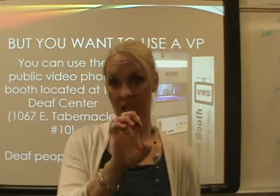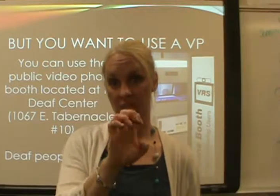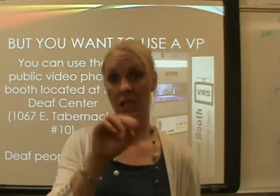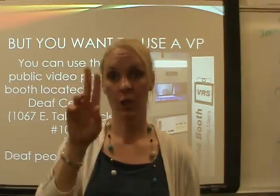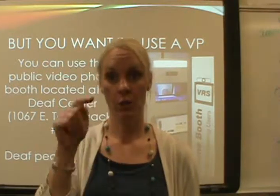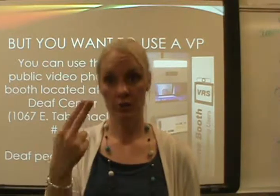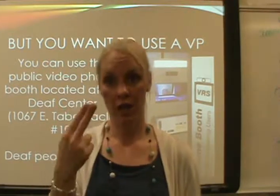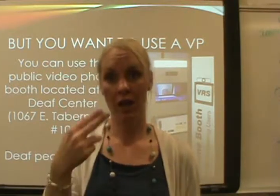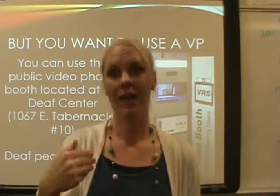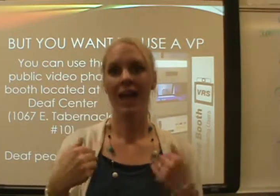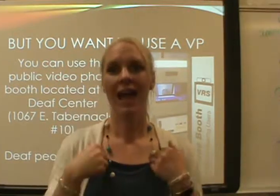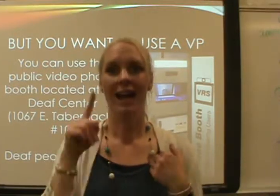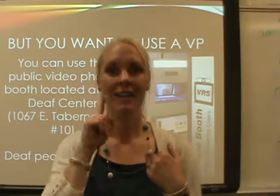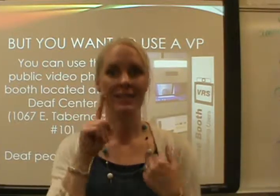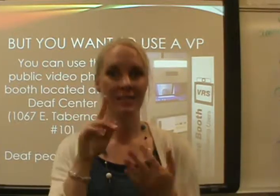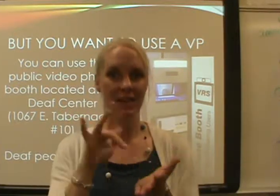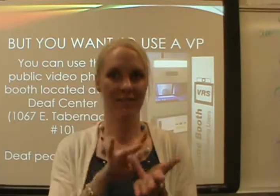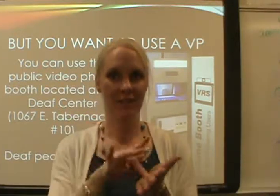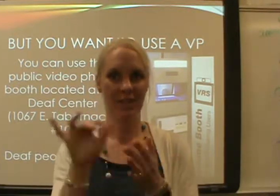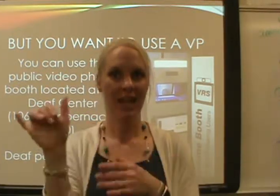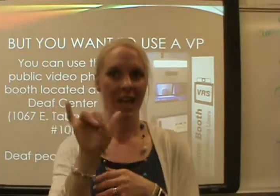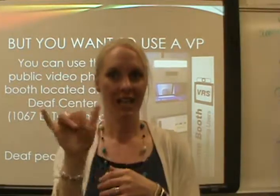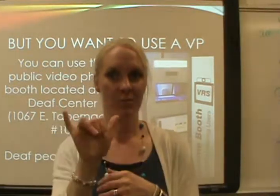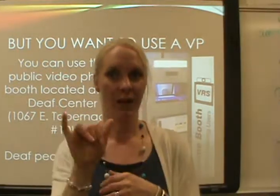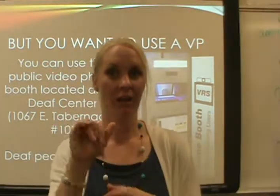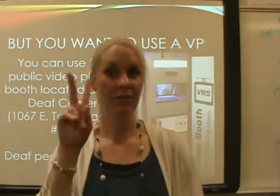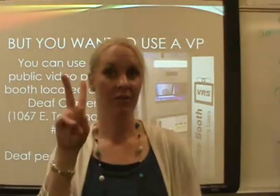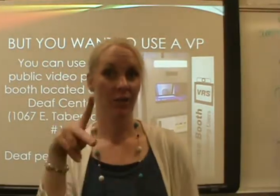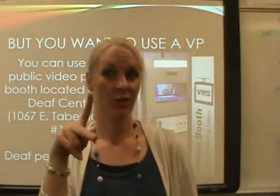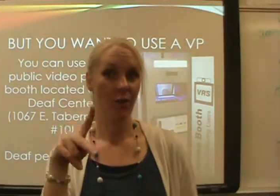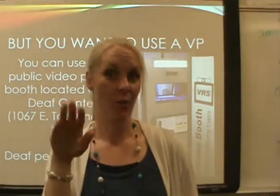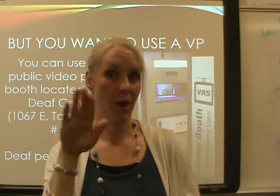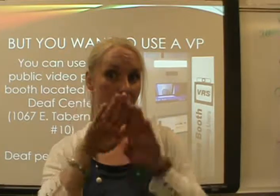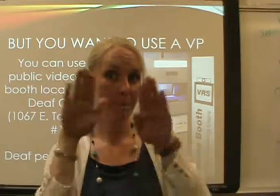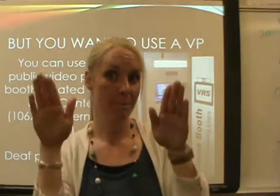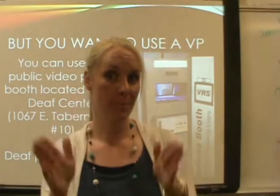Taylorsville, Utah has a deaf center as well, Videophone booth.